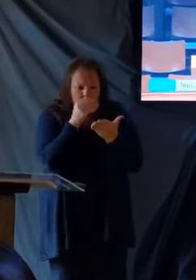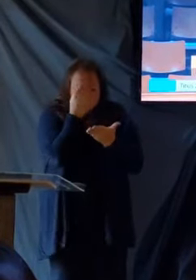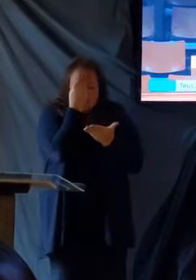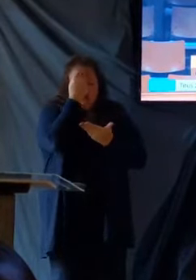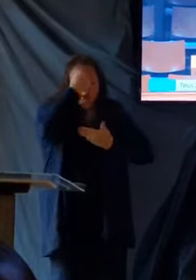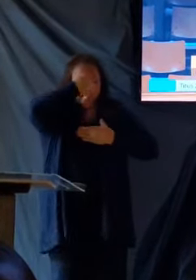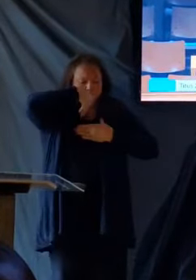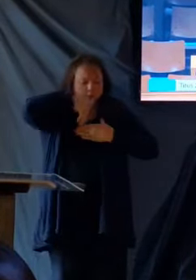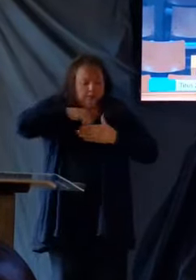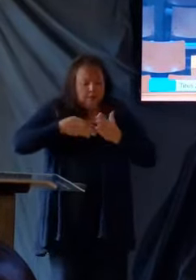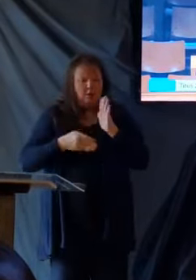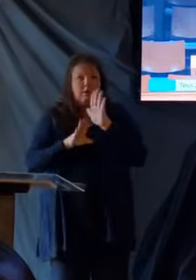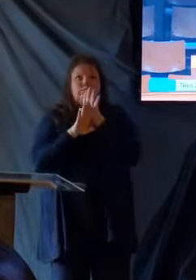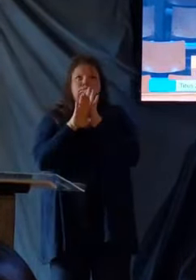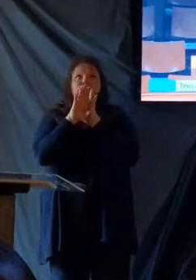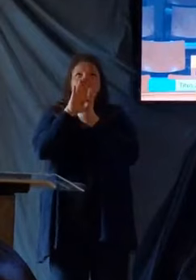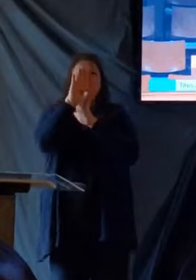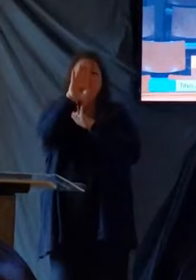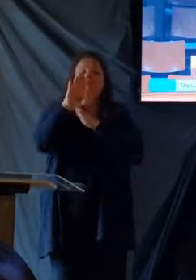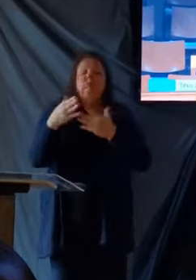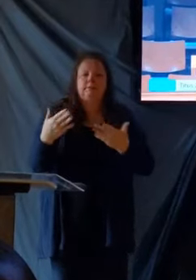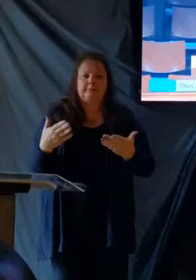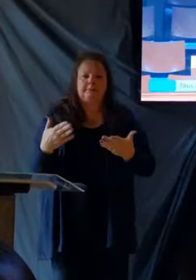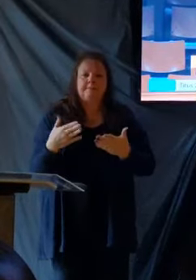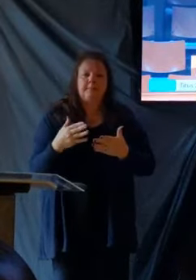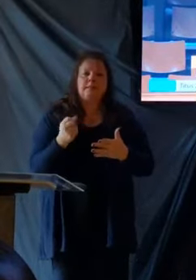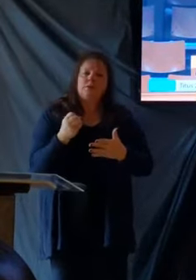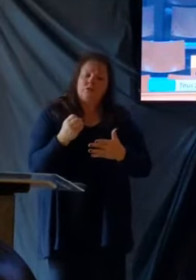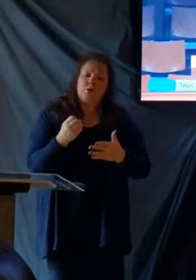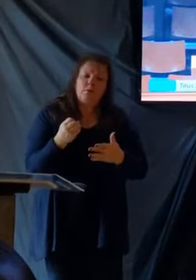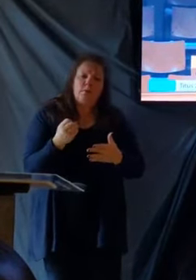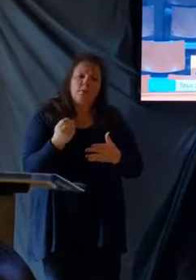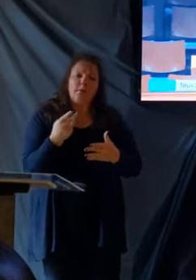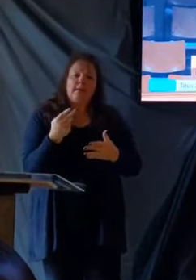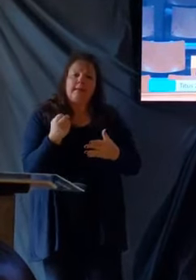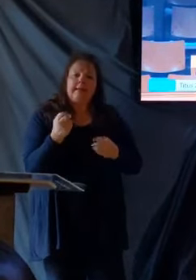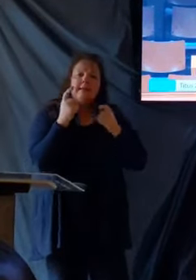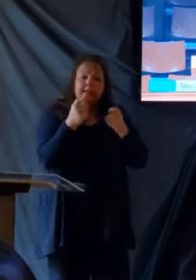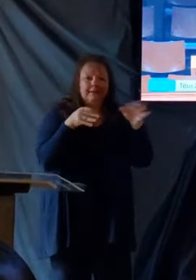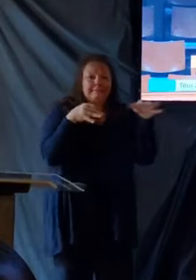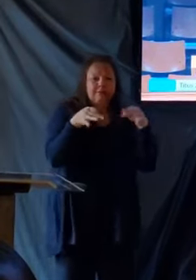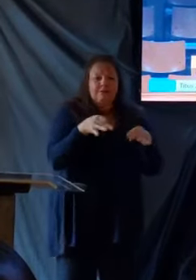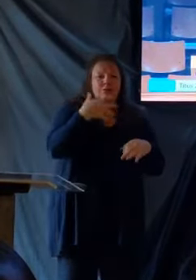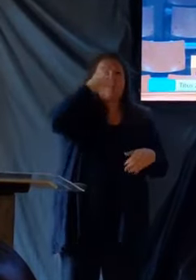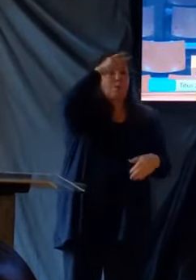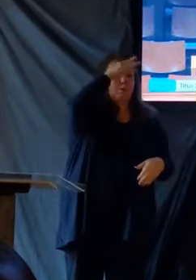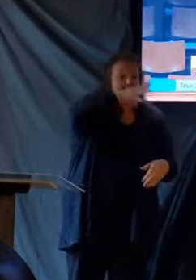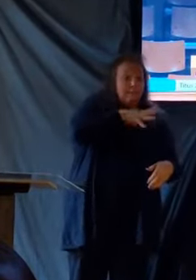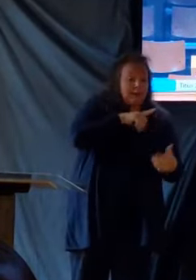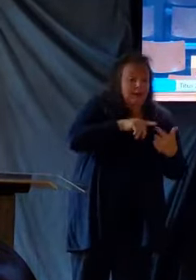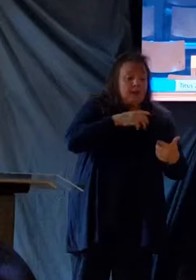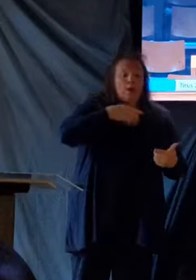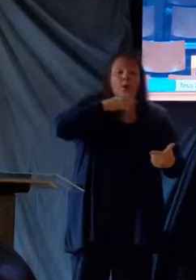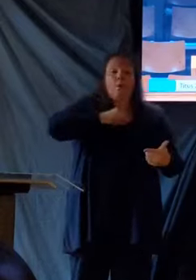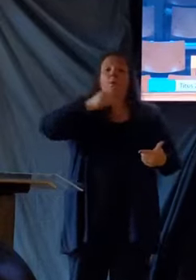it develops maturity in you. So he's going to give instructions to older men,